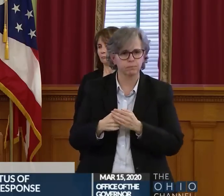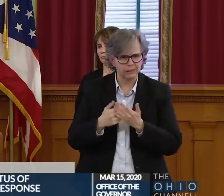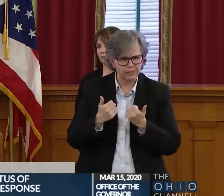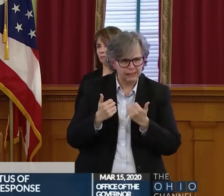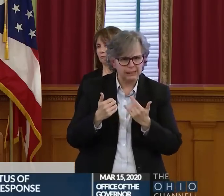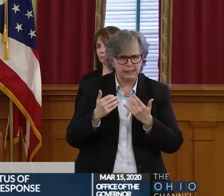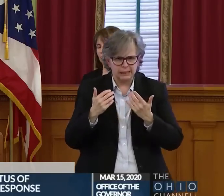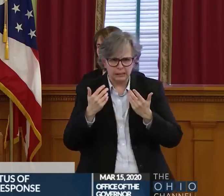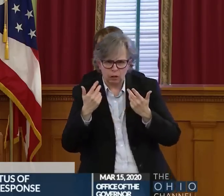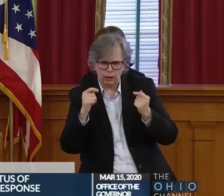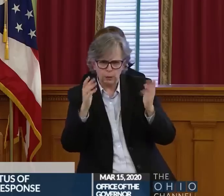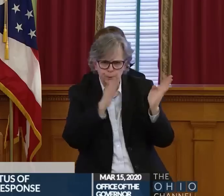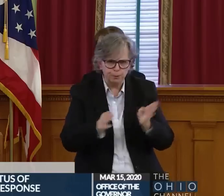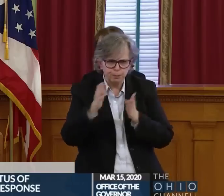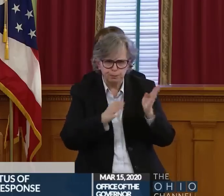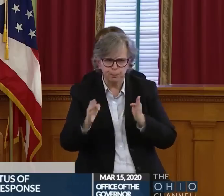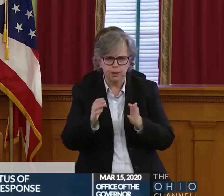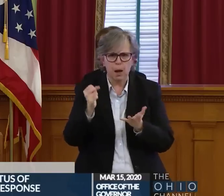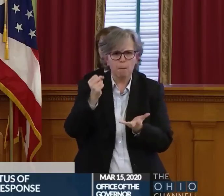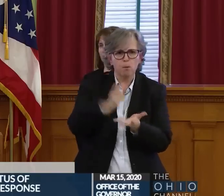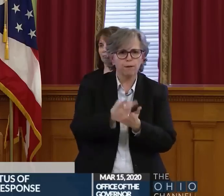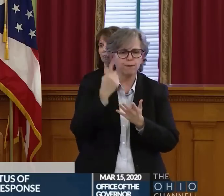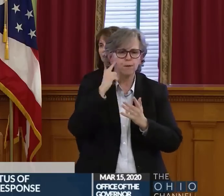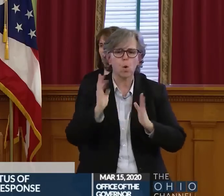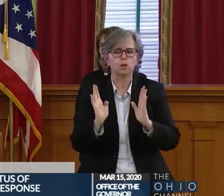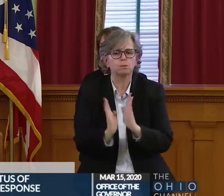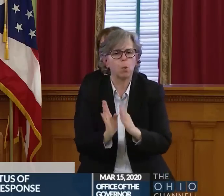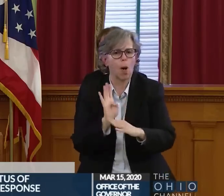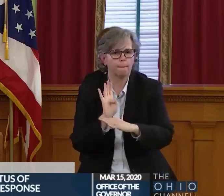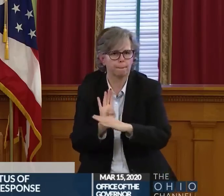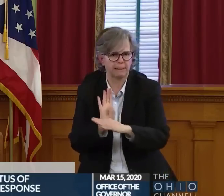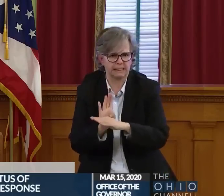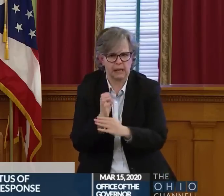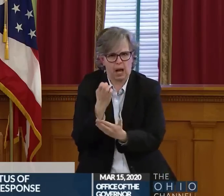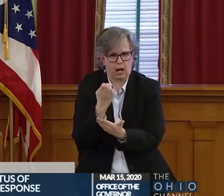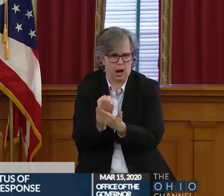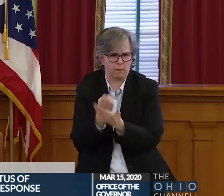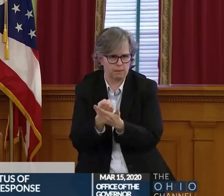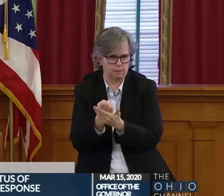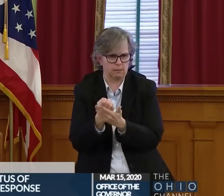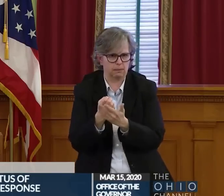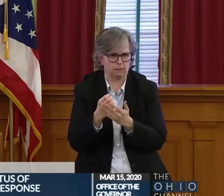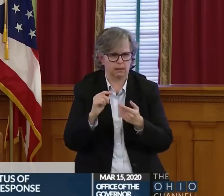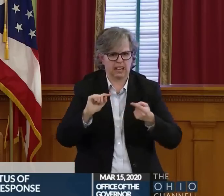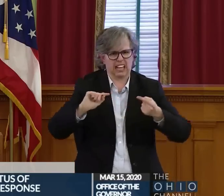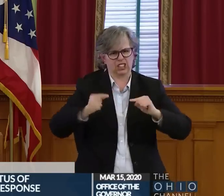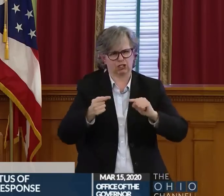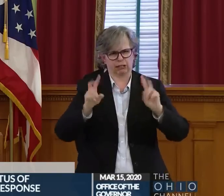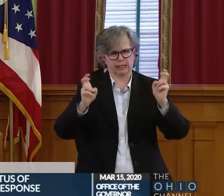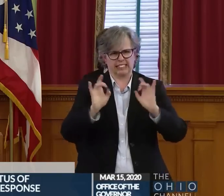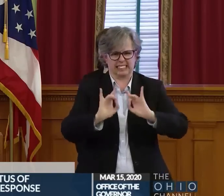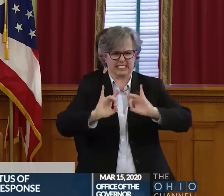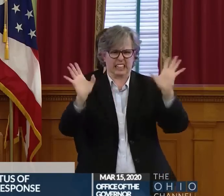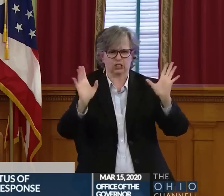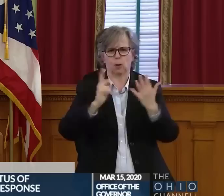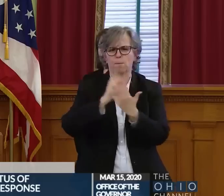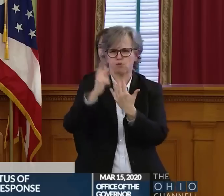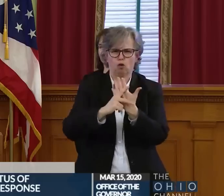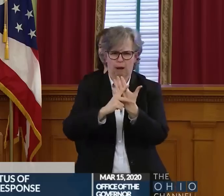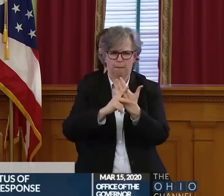Small Business Administration Economic Injury Disaster Loan Program. This program will enable